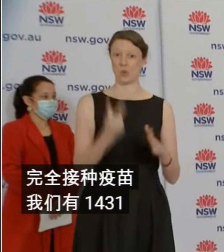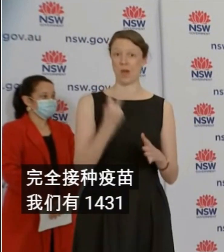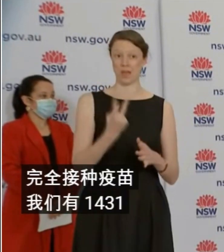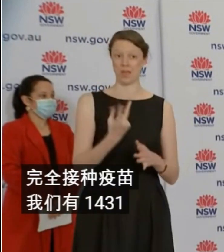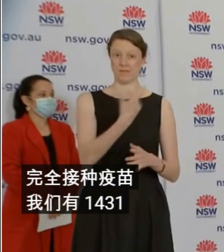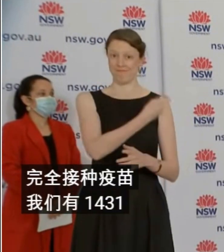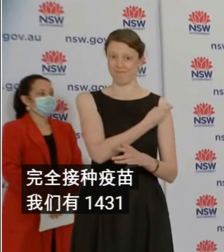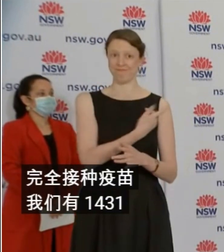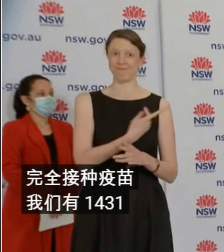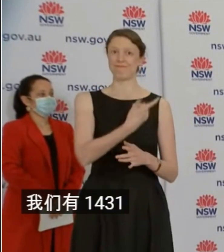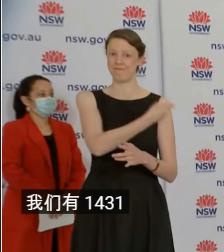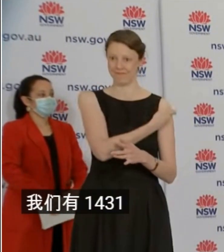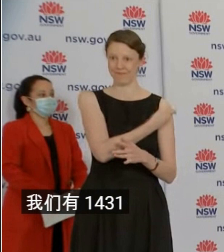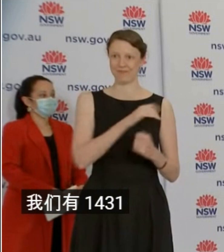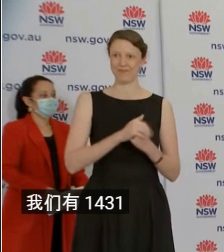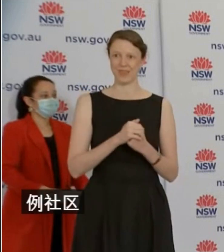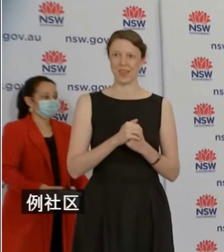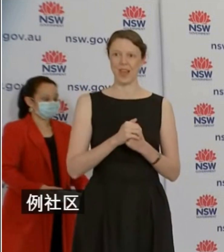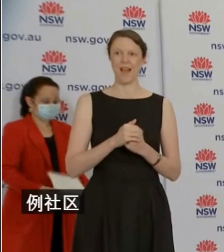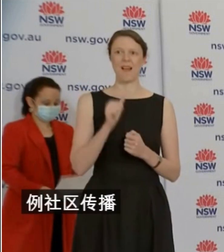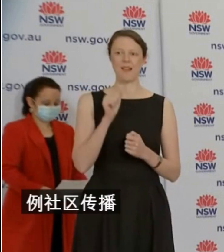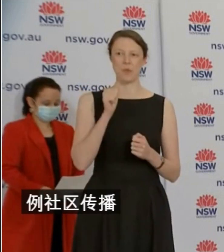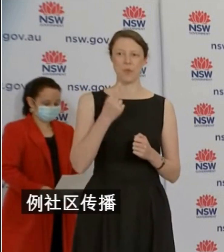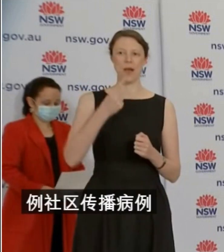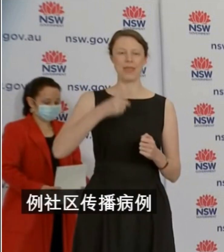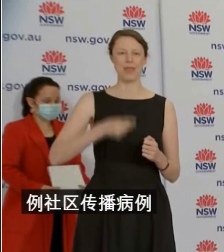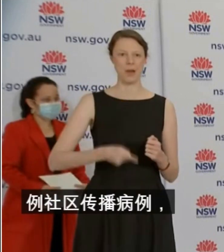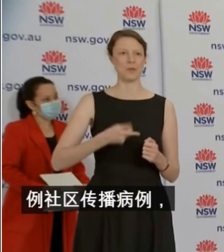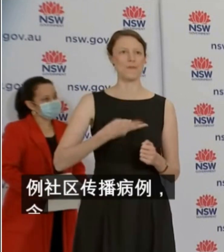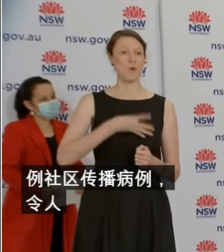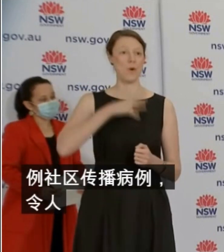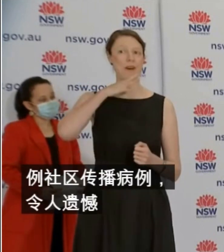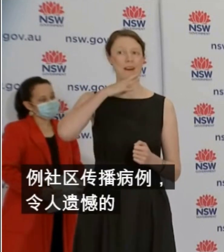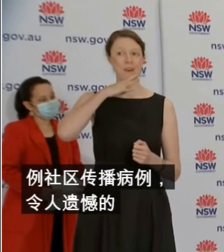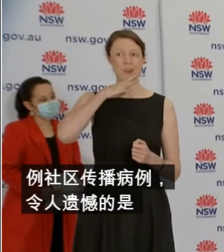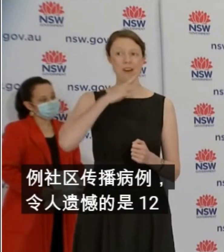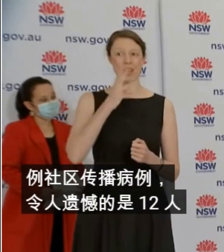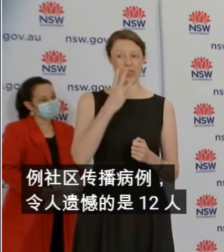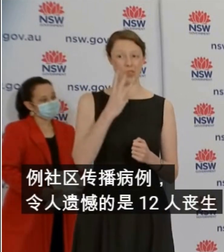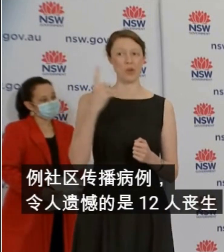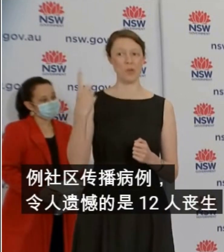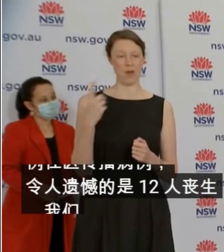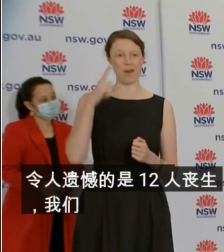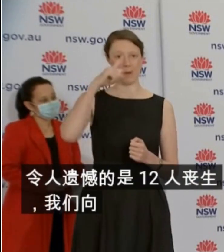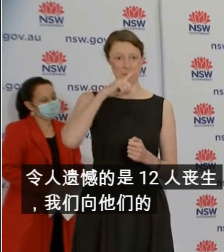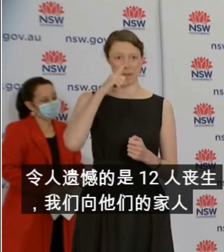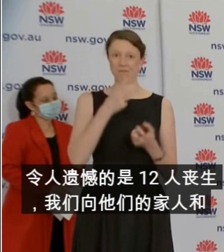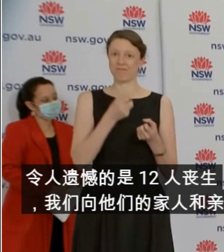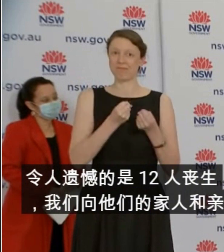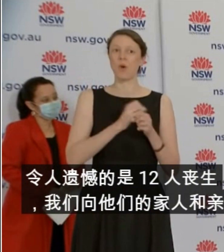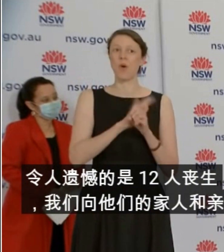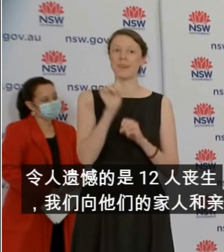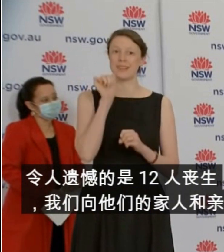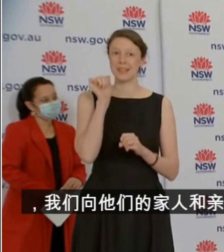we had 1,431 cases of community transmission, and regrettably 12 people lost their lives, and we extend our